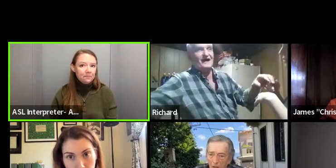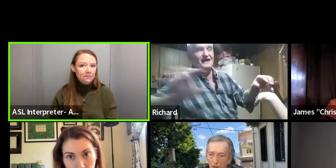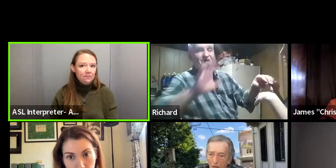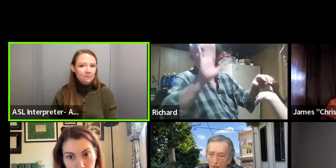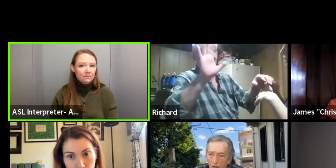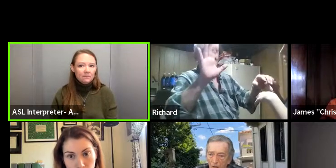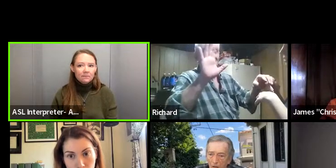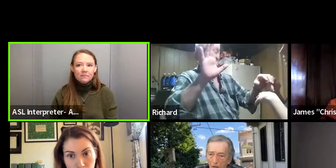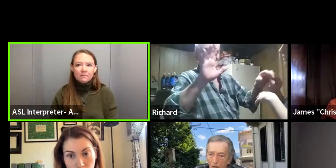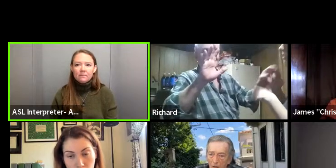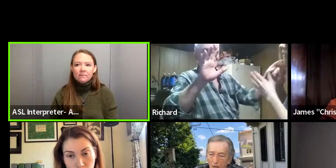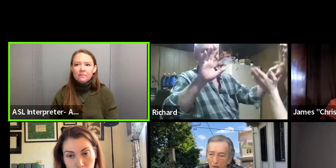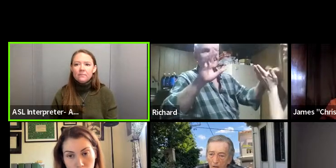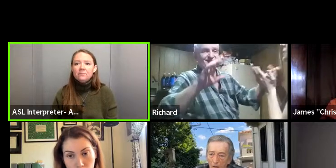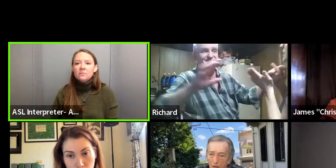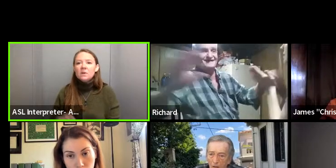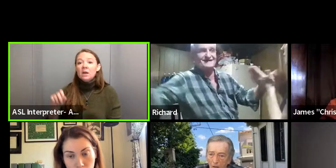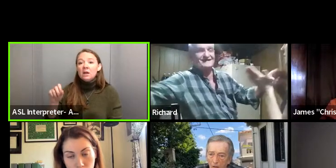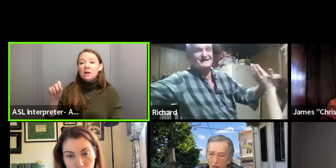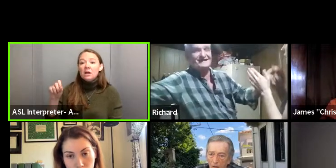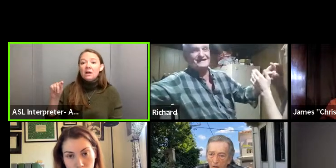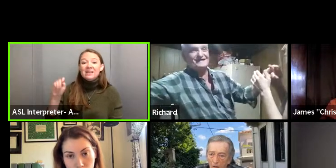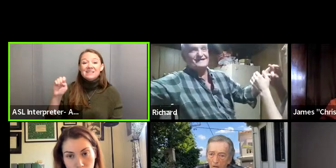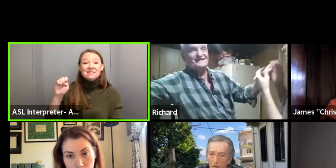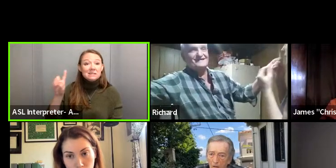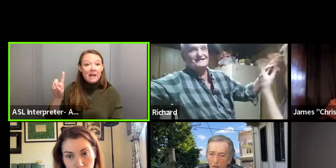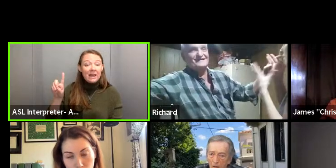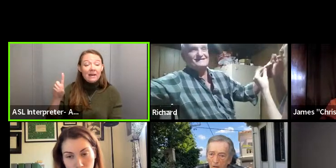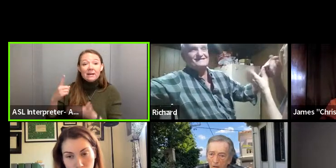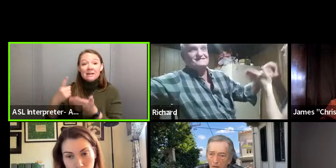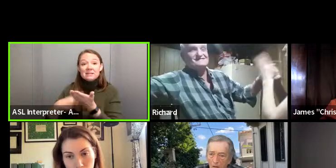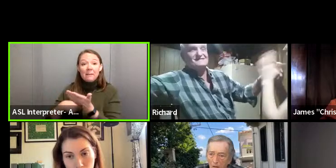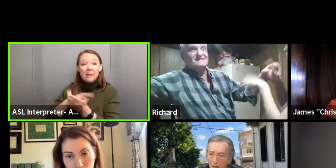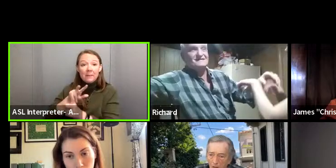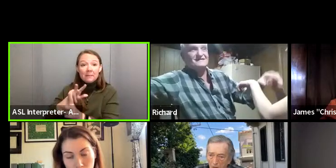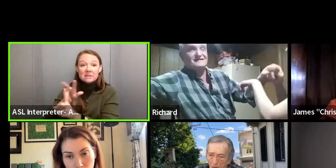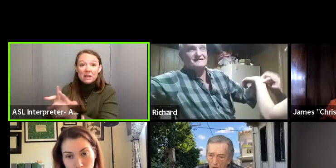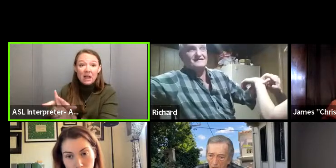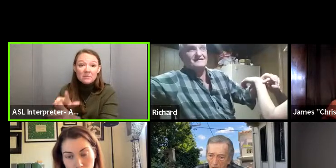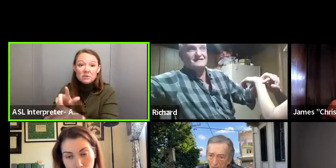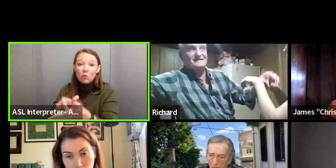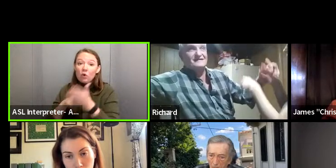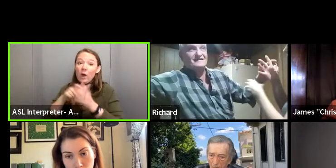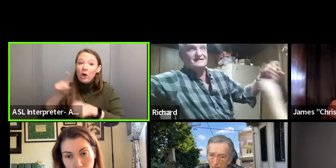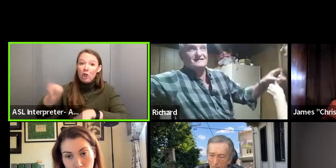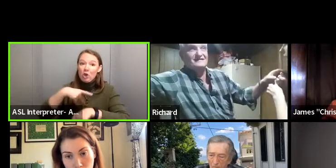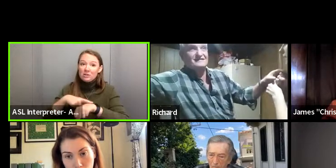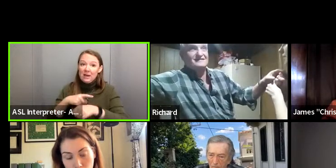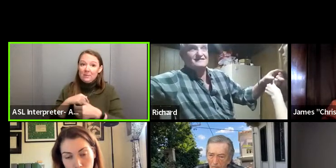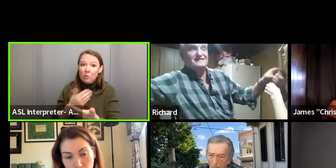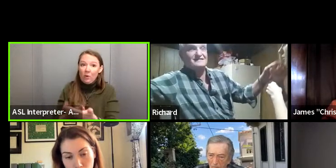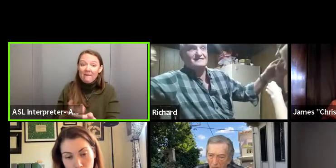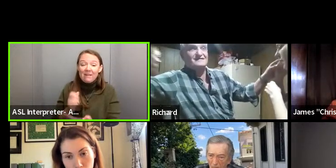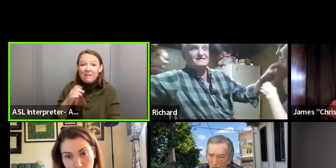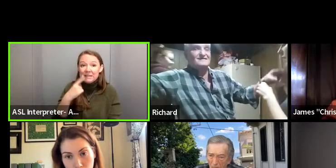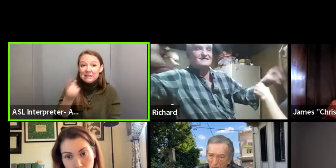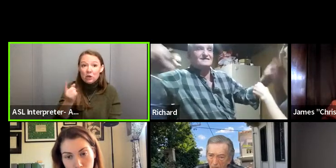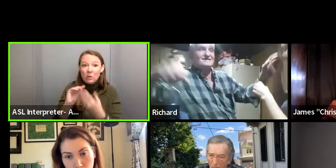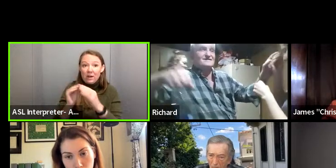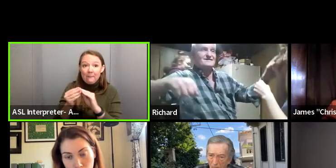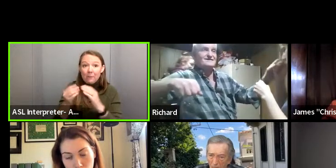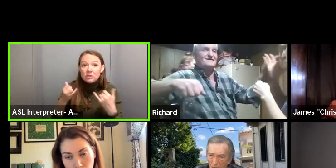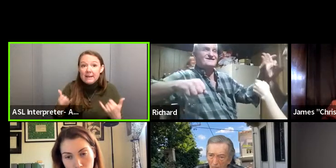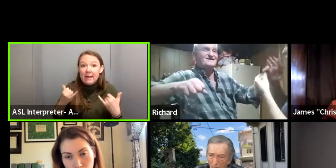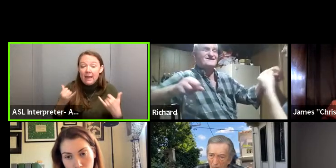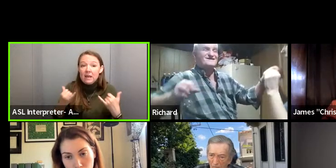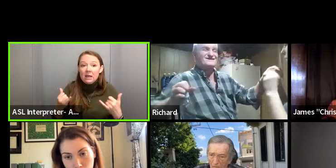Yeah, sometimes claims can take an awfully long time to come in, just to be candid. So if I were to give you a number today, it would